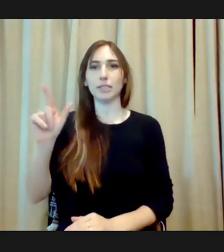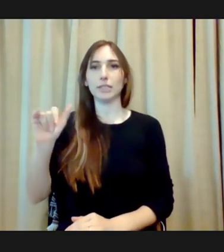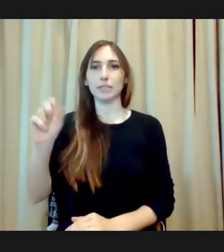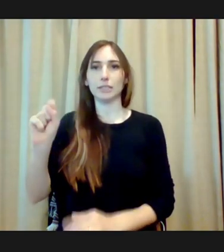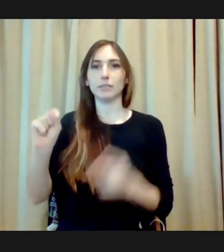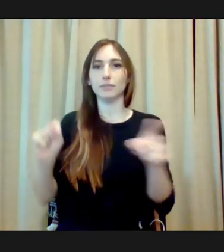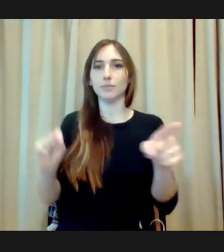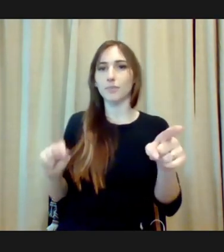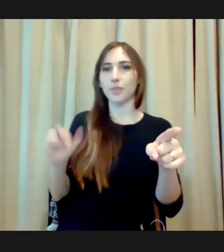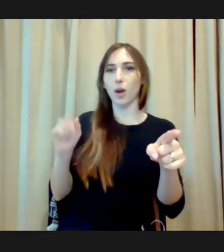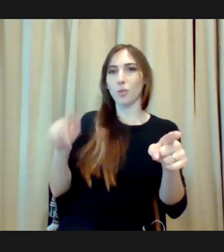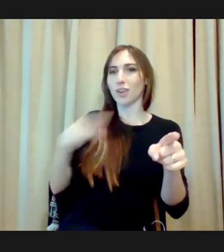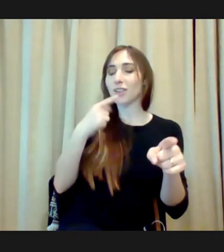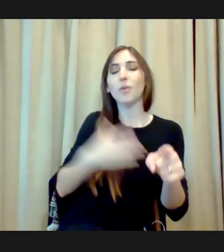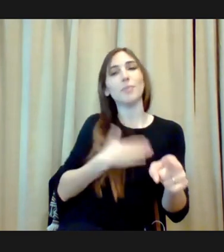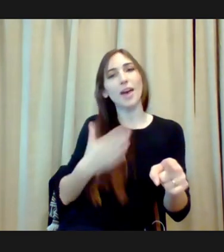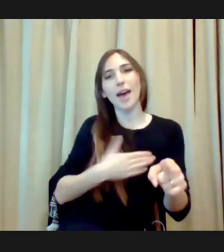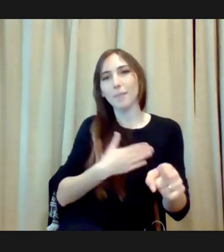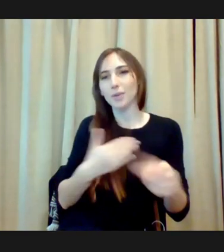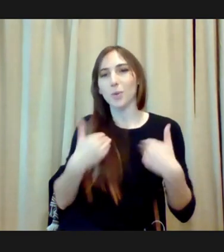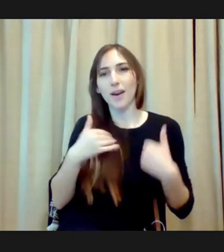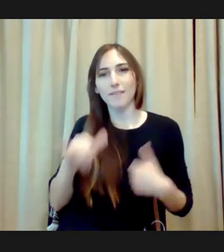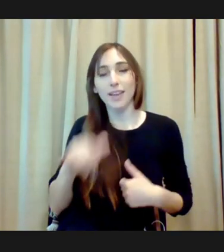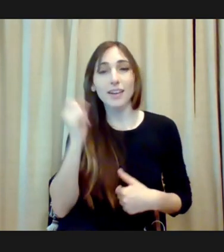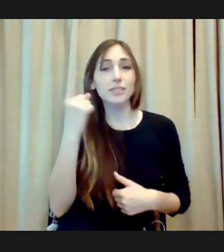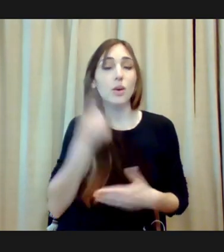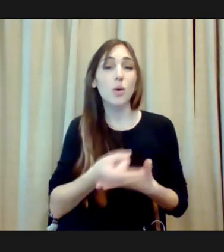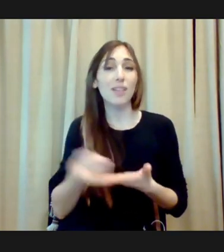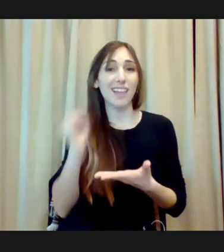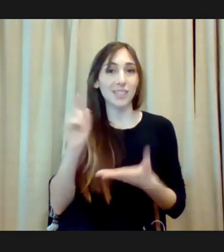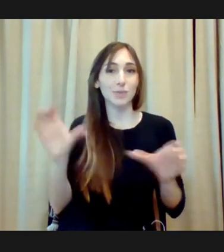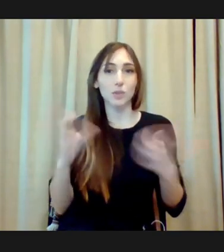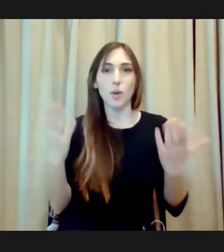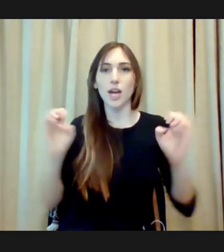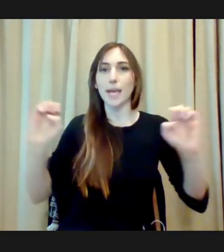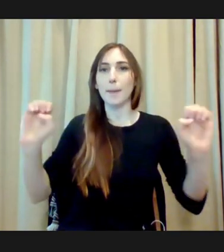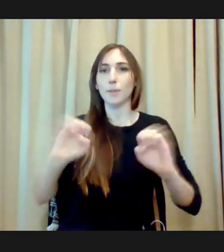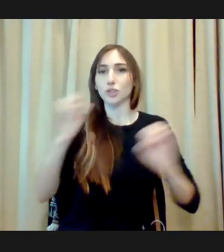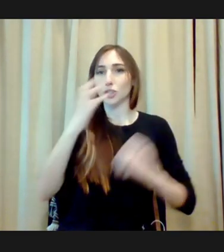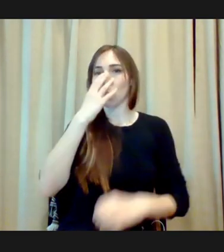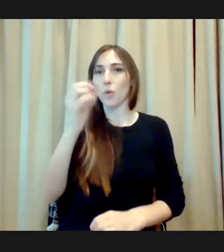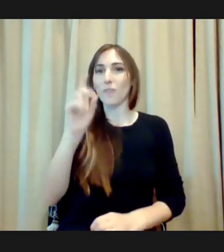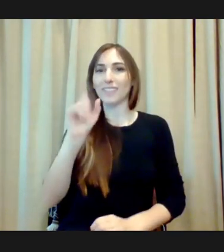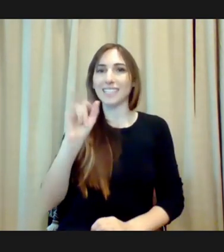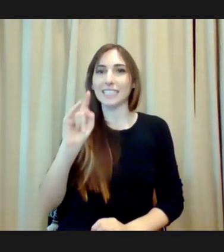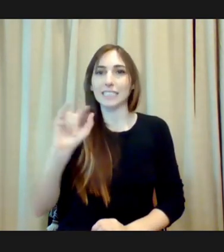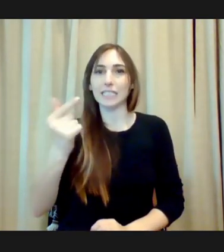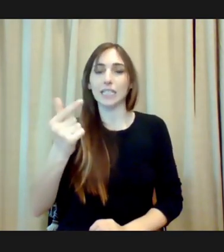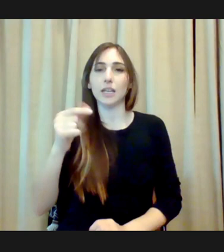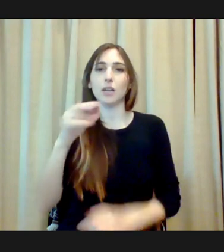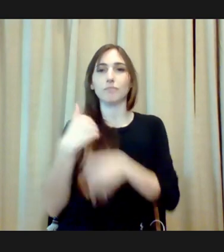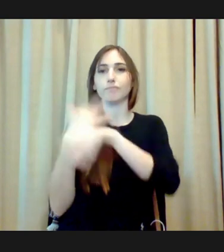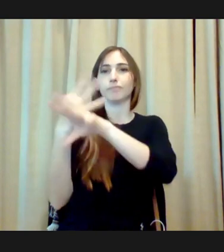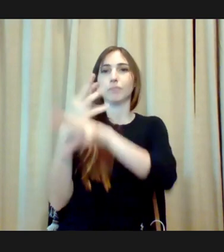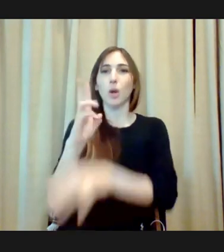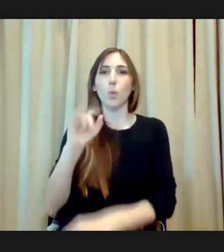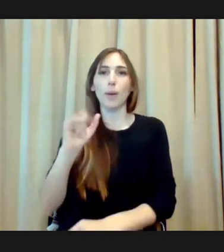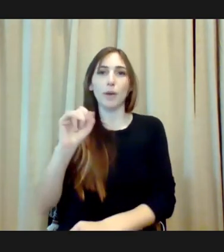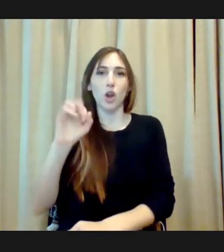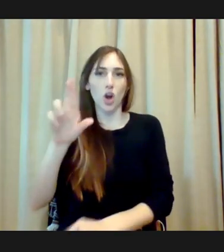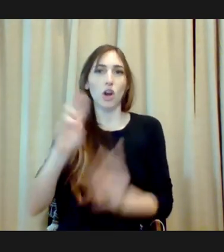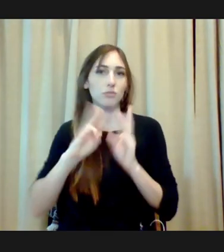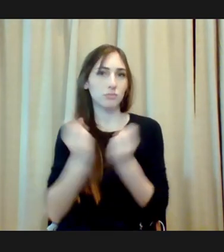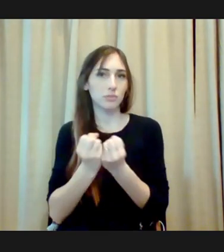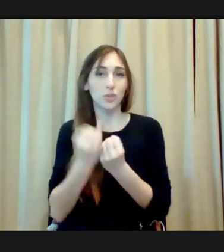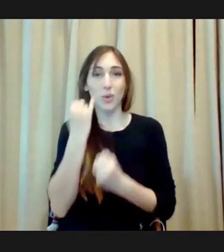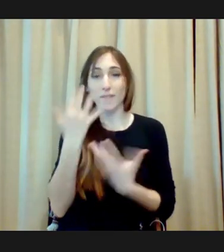them. So last week we did an emergency wolf delisting webinar for folks who want to see that. If you just go to YouTube and